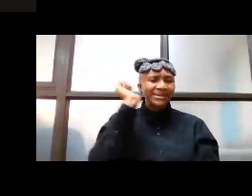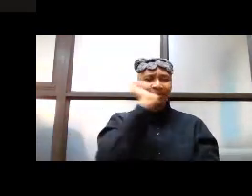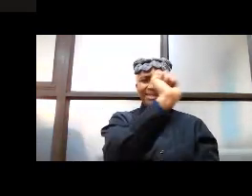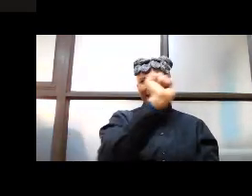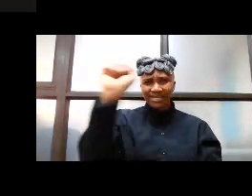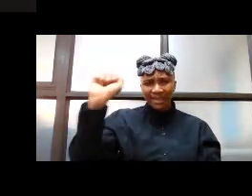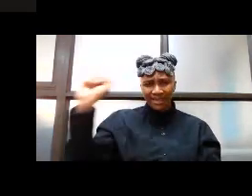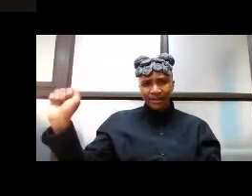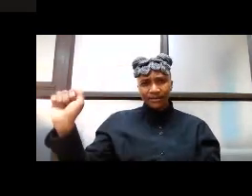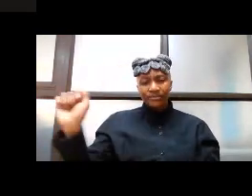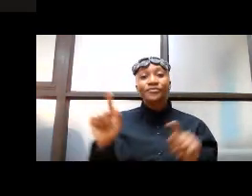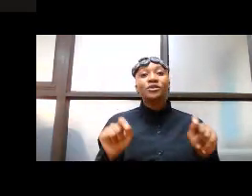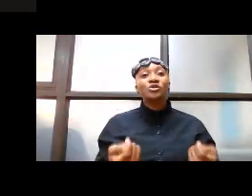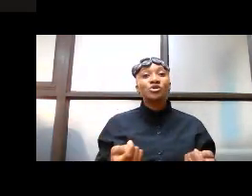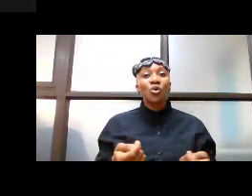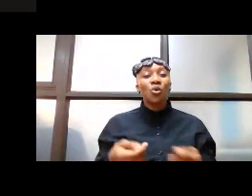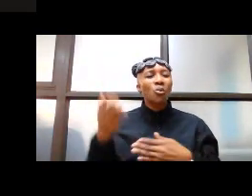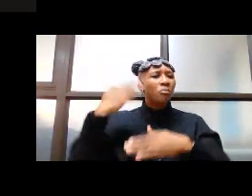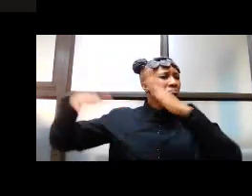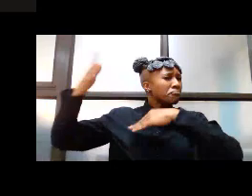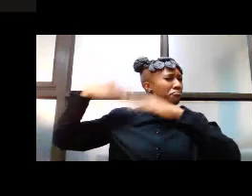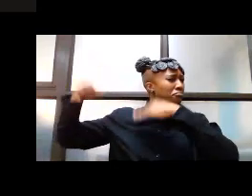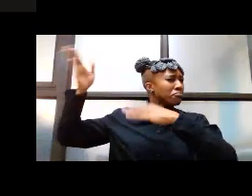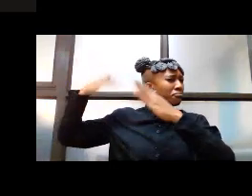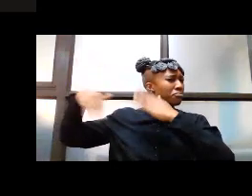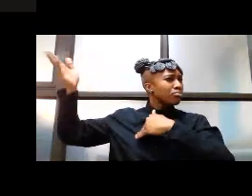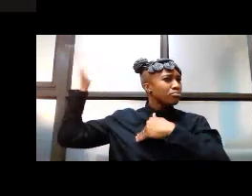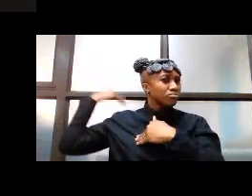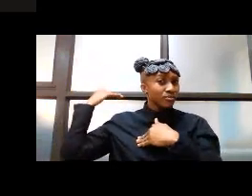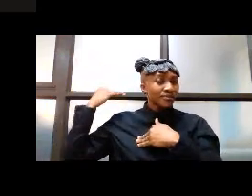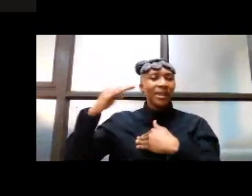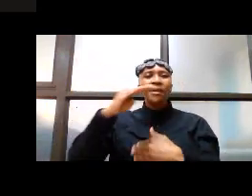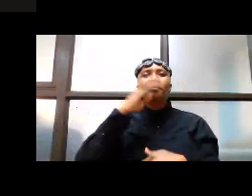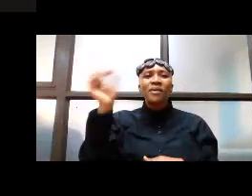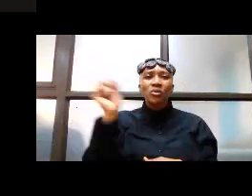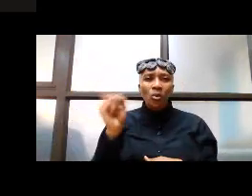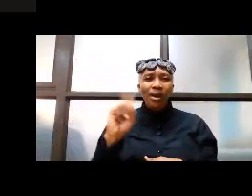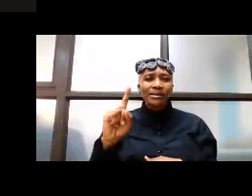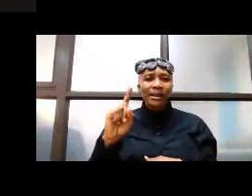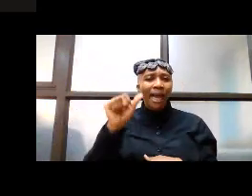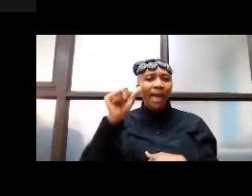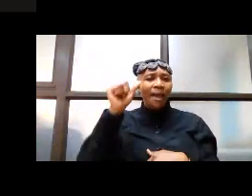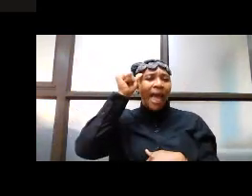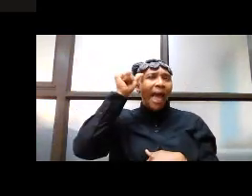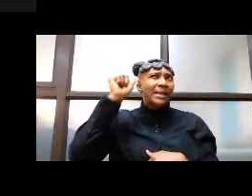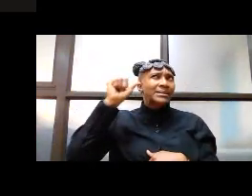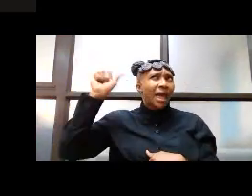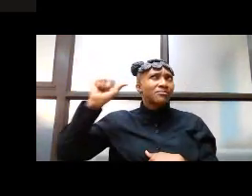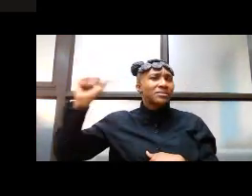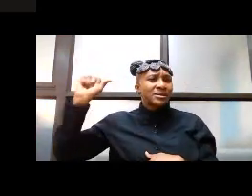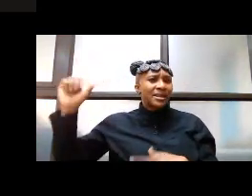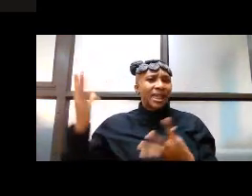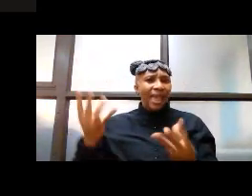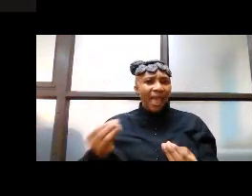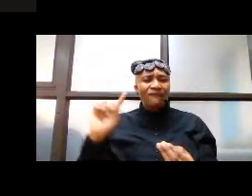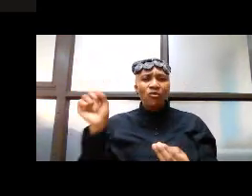So back then, there was that assumption or belief that special